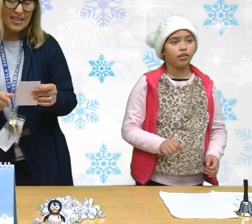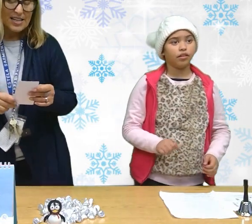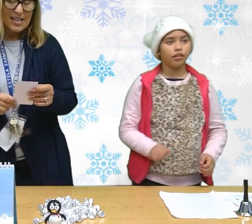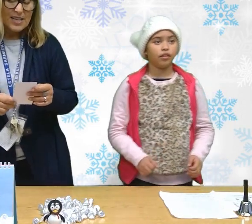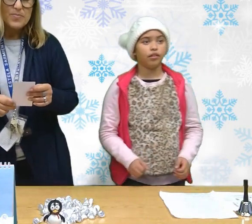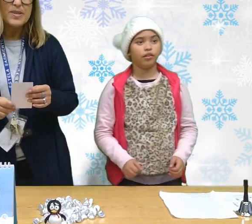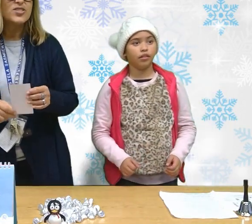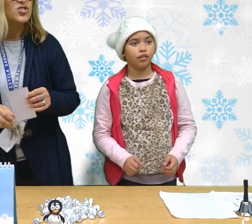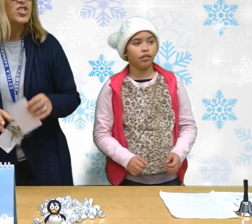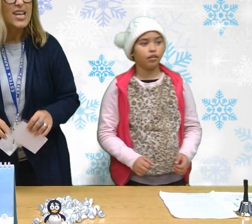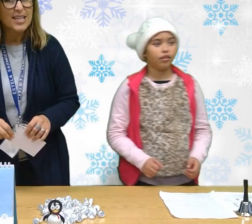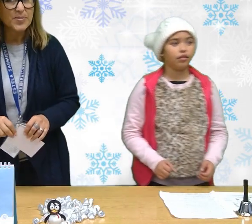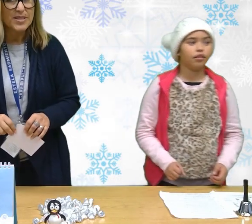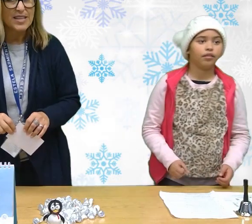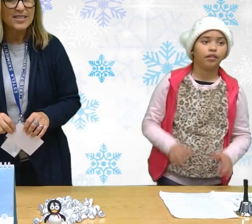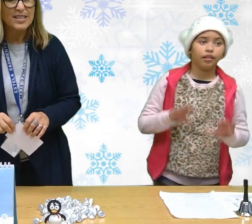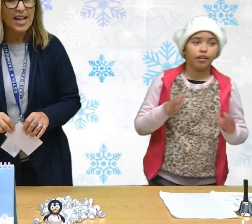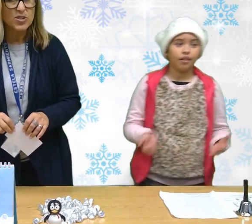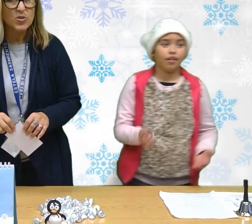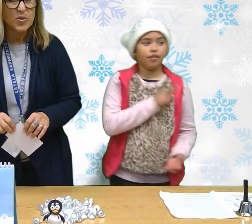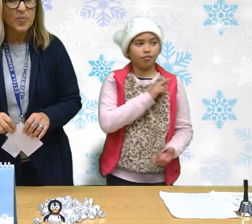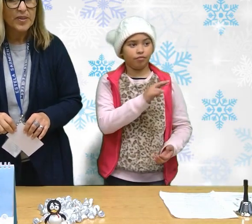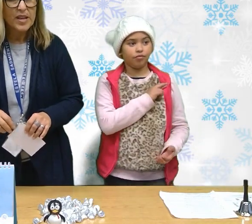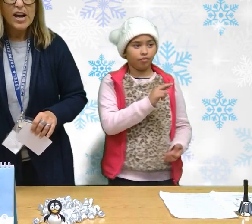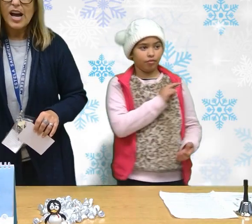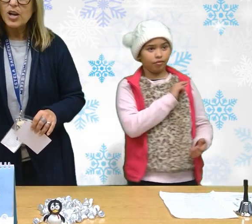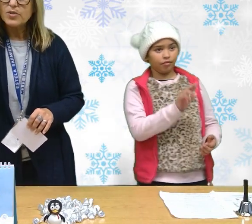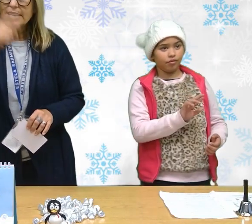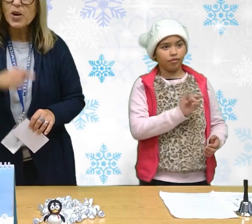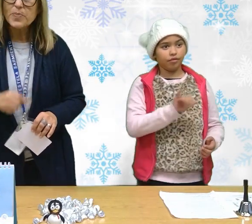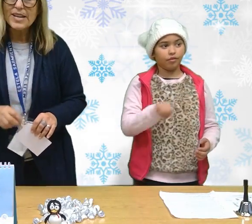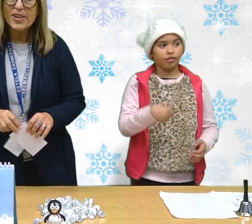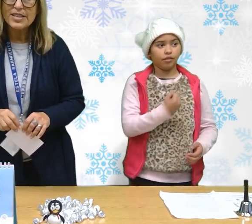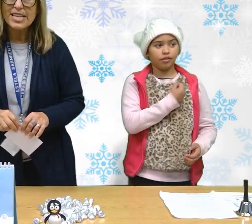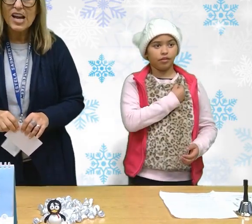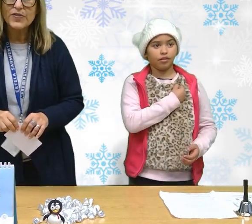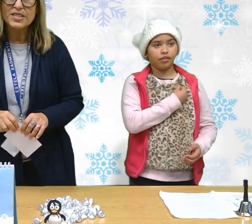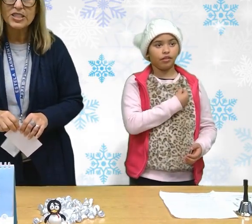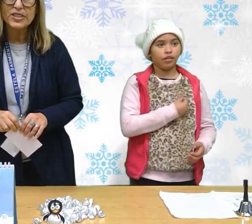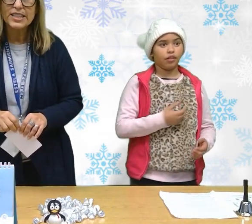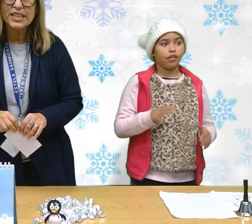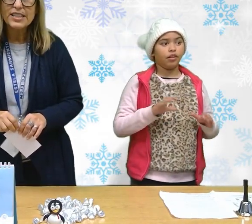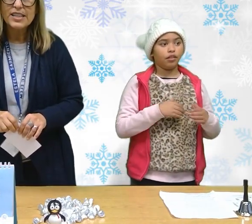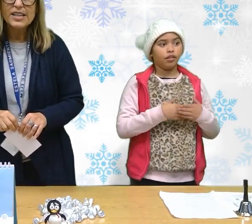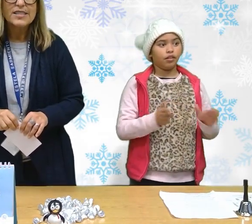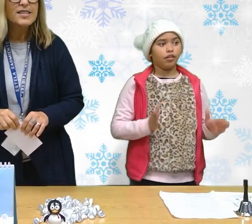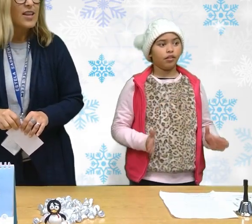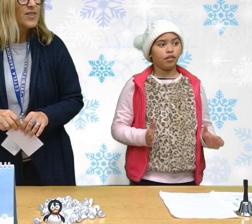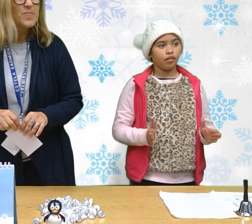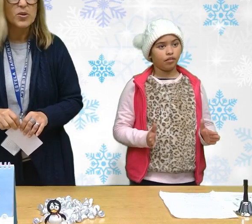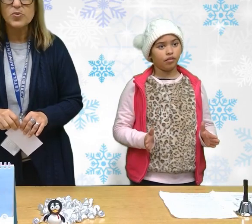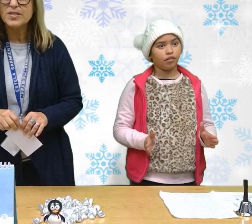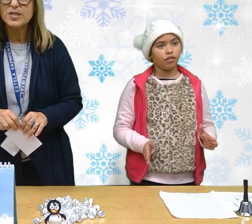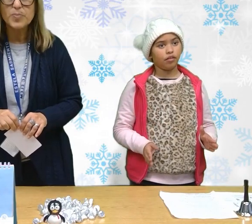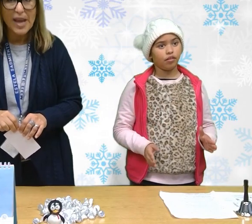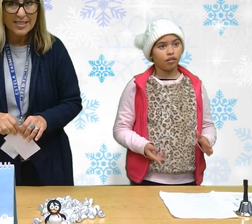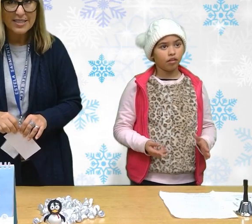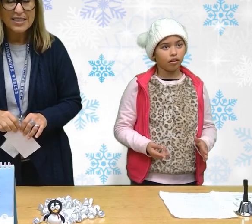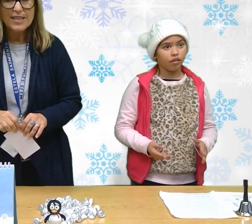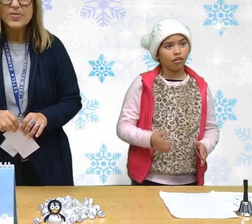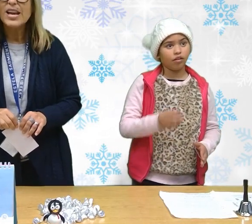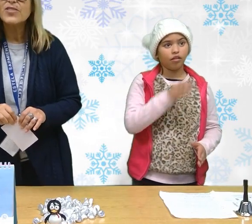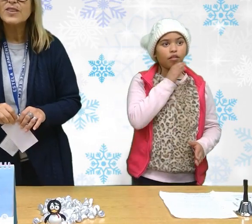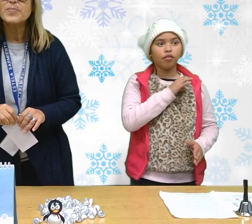line. Miss Jacobson's classroom, I was helping out in the cafeteria, nothing but